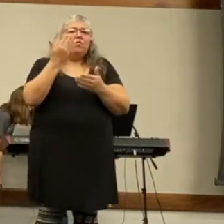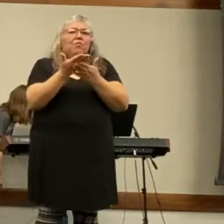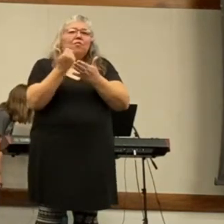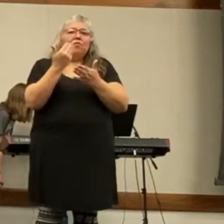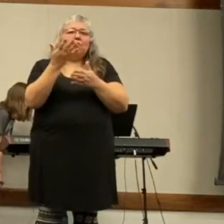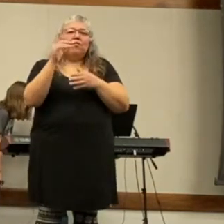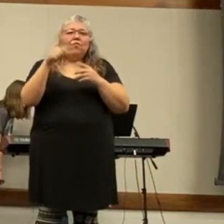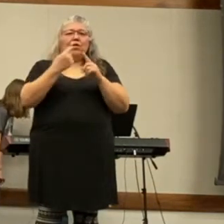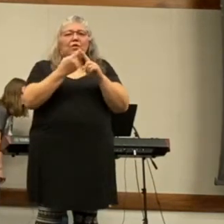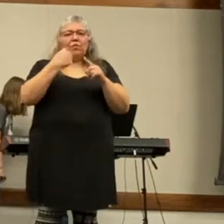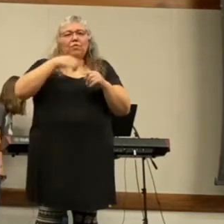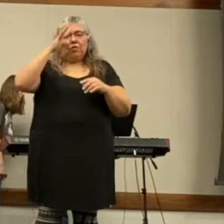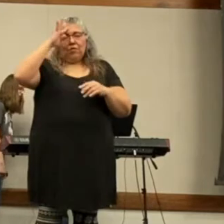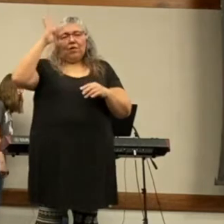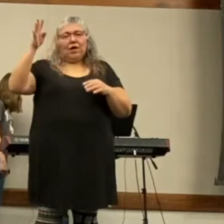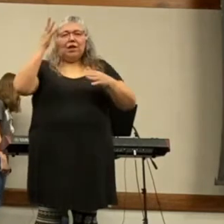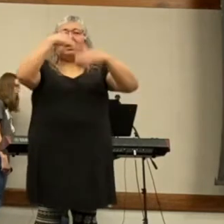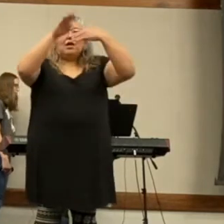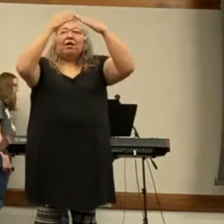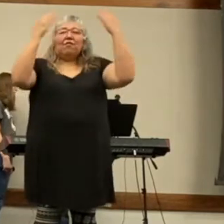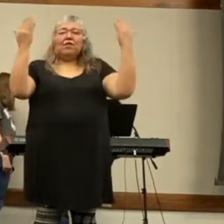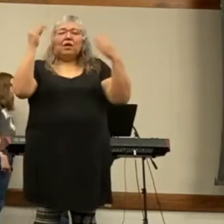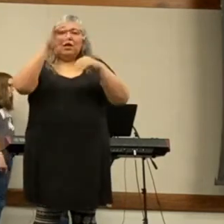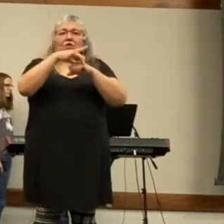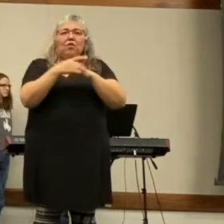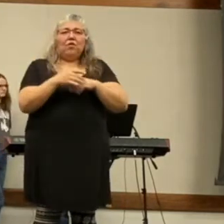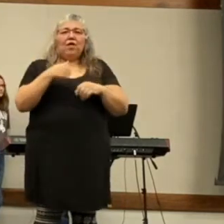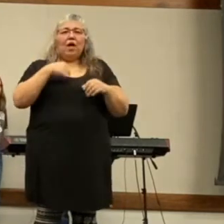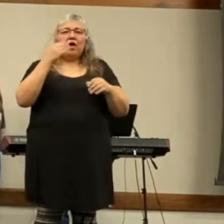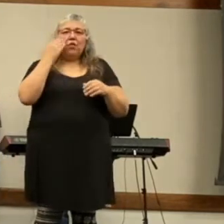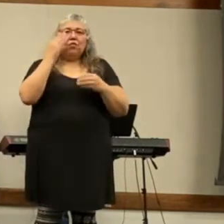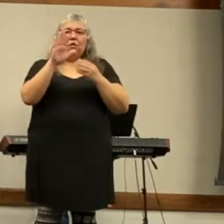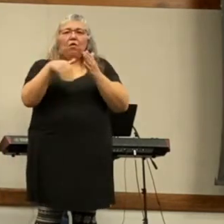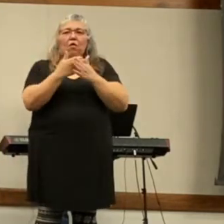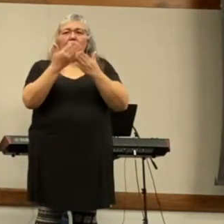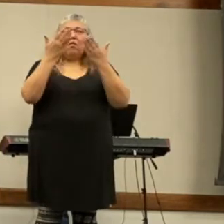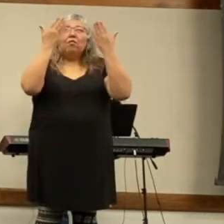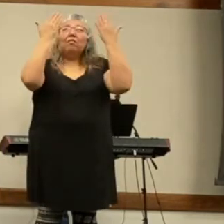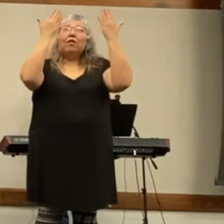we were creating heaven and earth. Oh, I knew all about you.